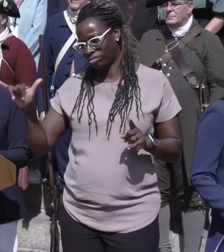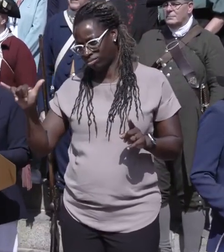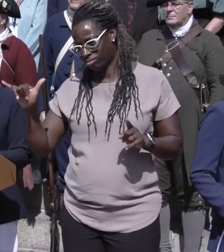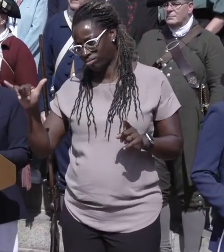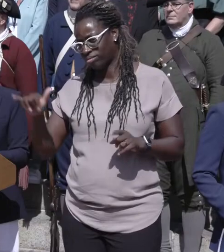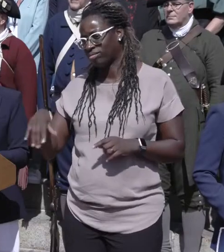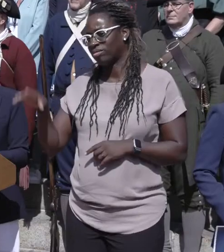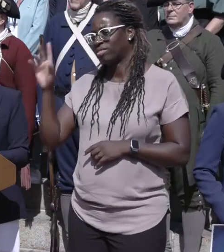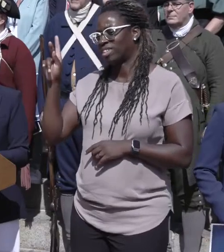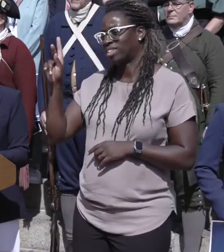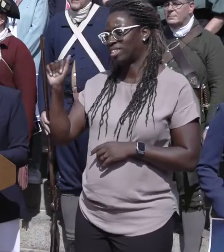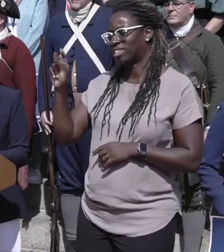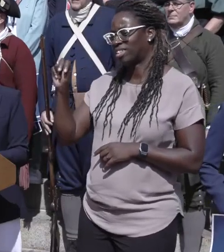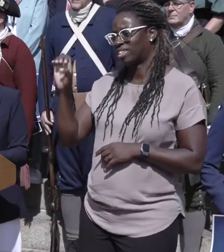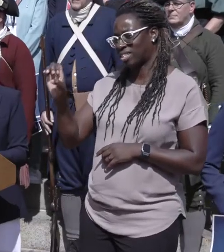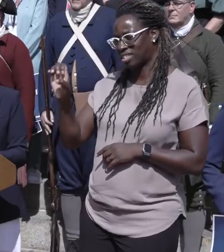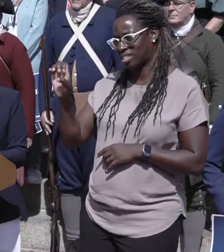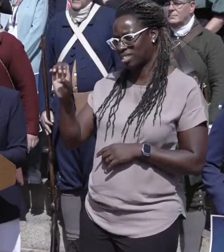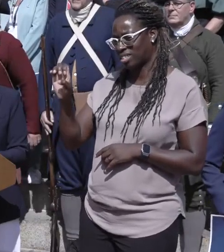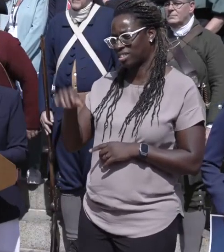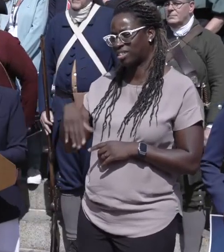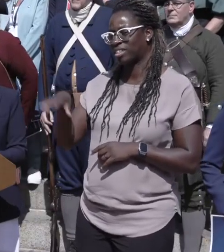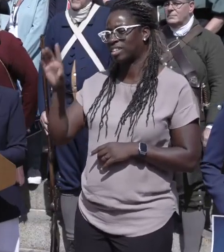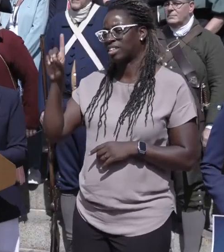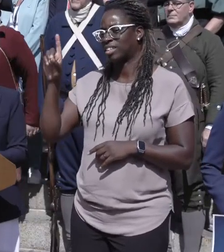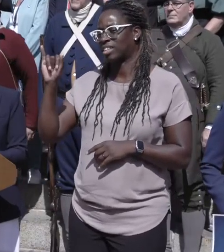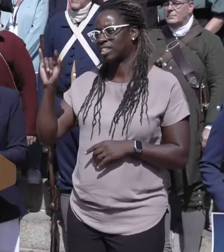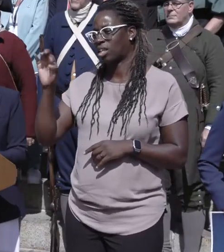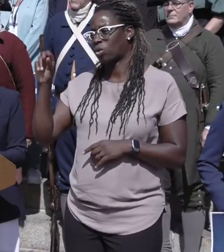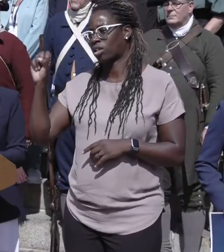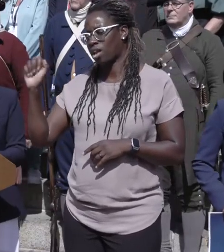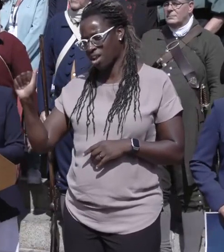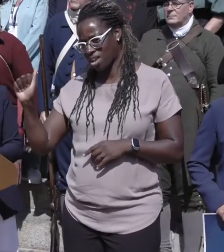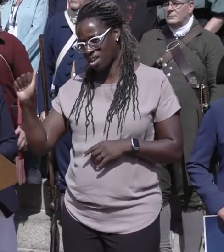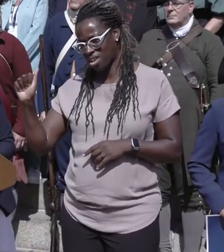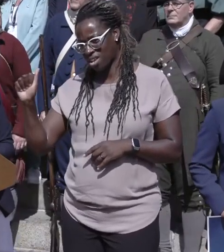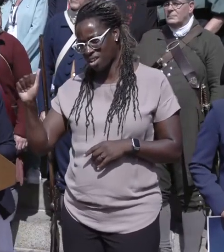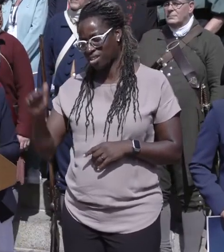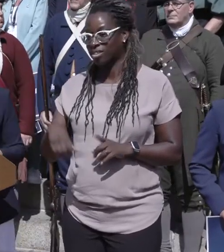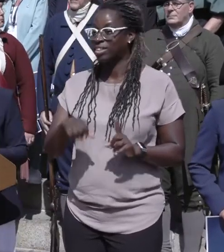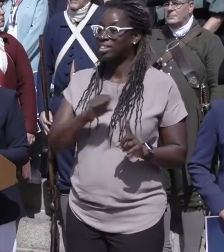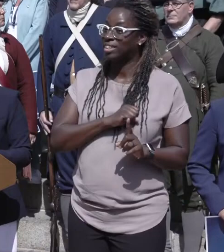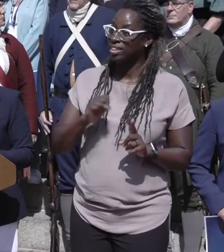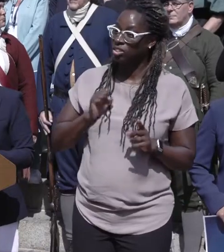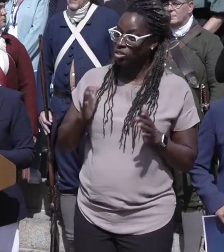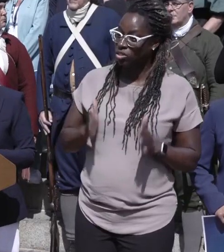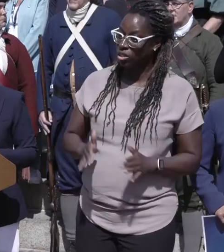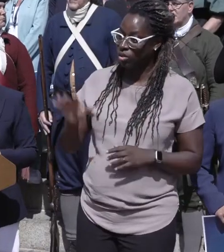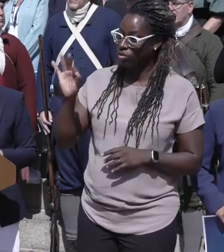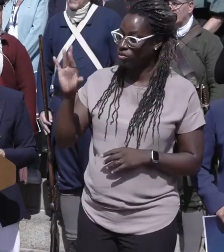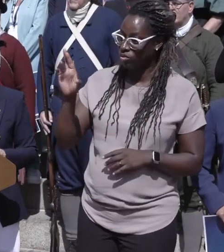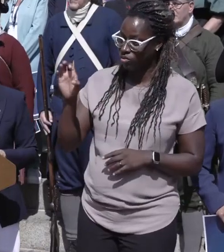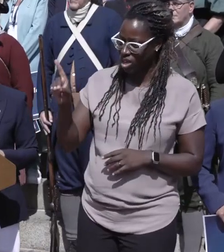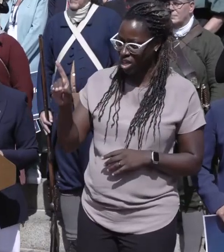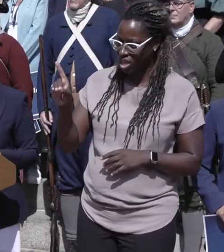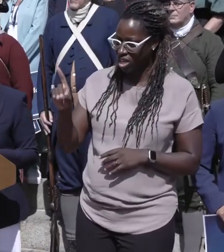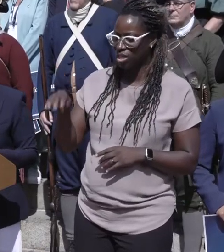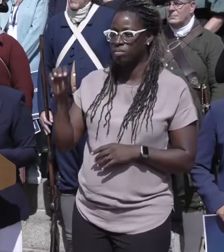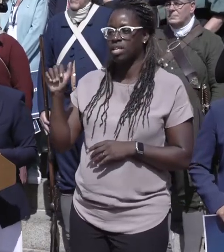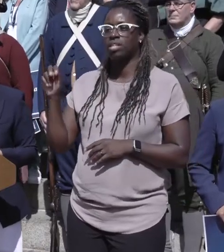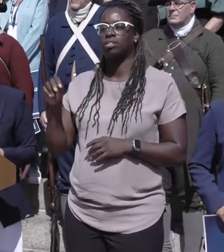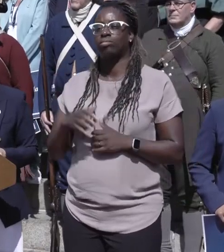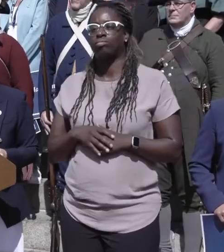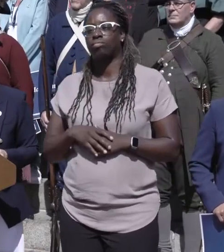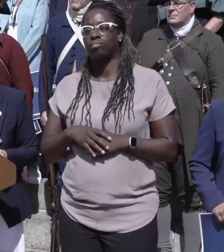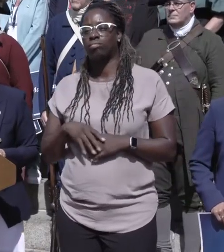Representative Arena DeRosa, Senator Friedman, Representative Ciccolo. We also have Governor's Counsel